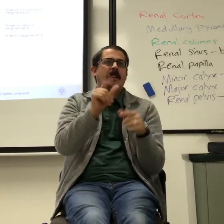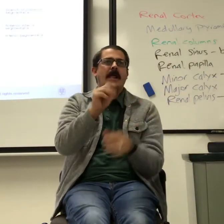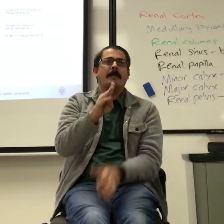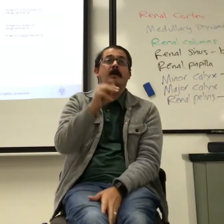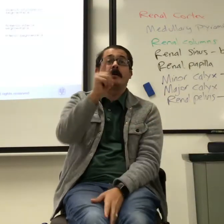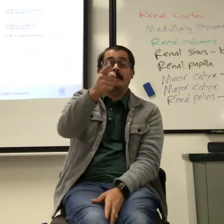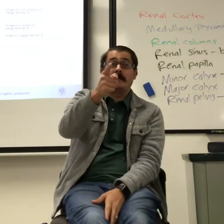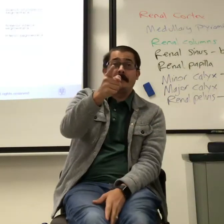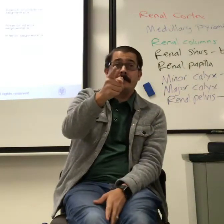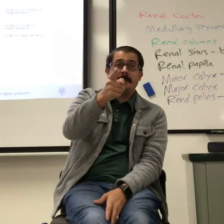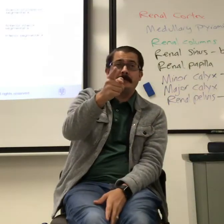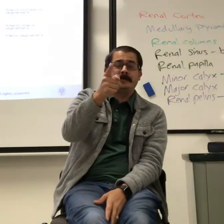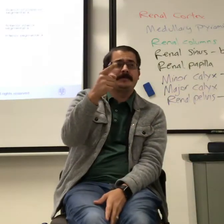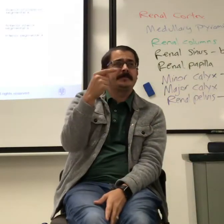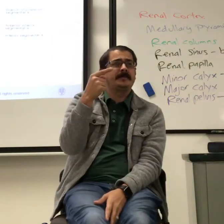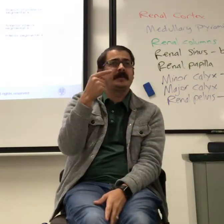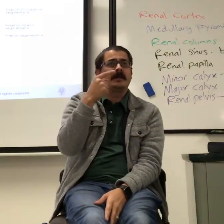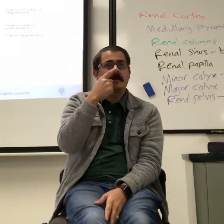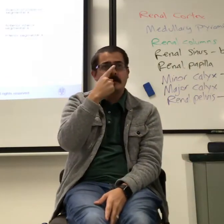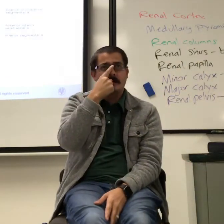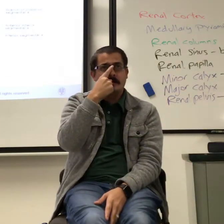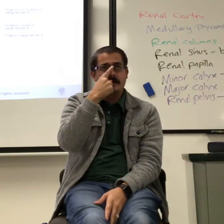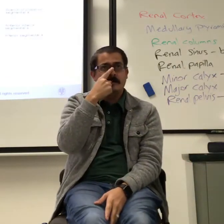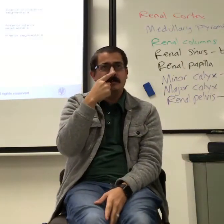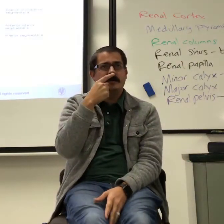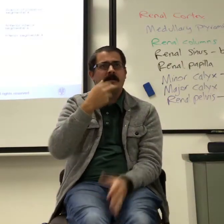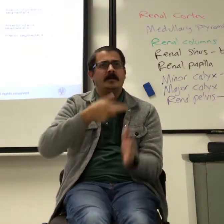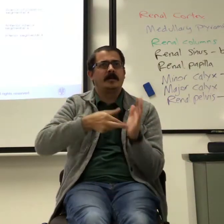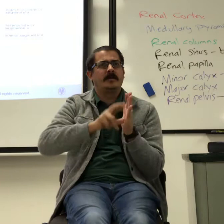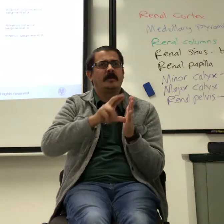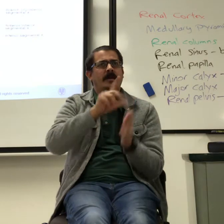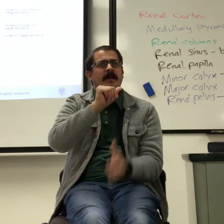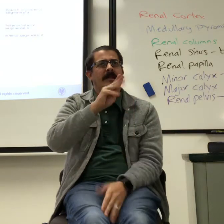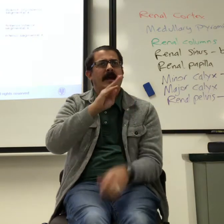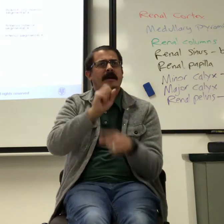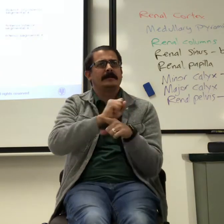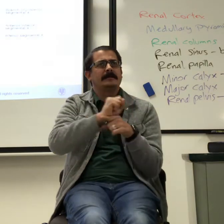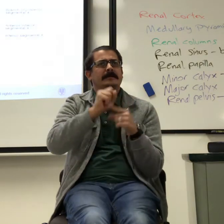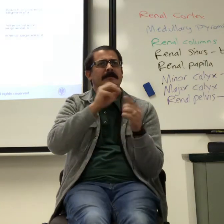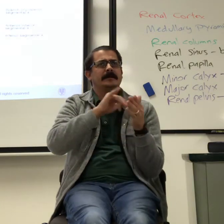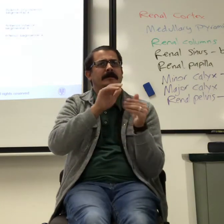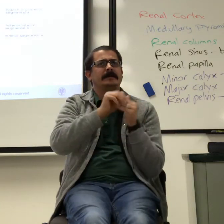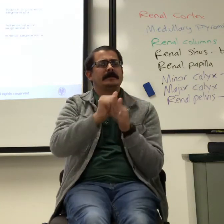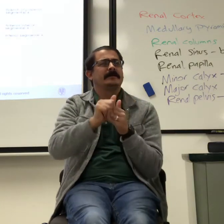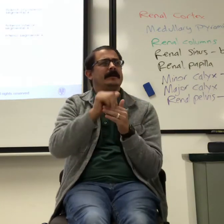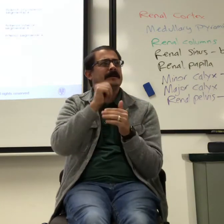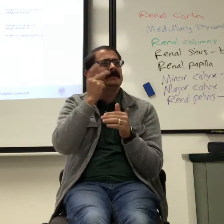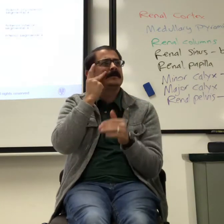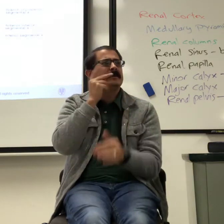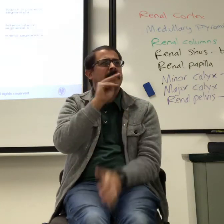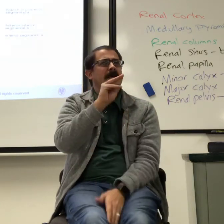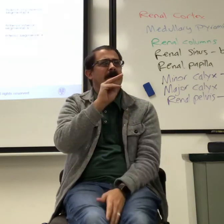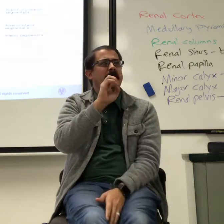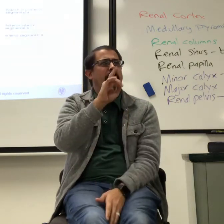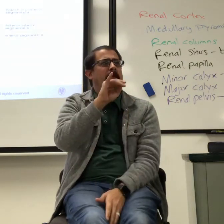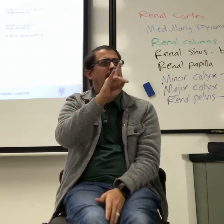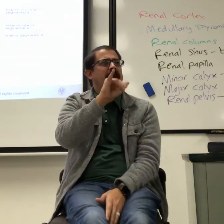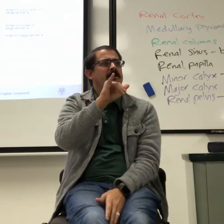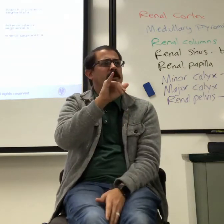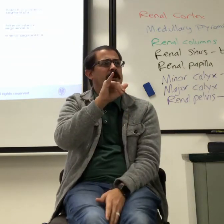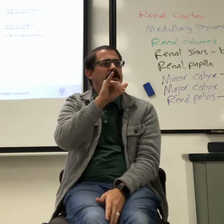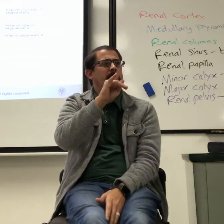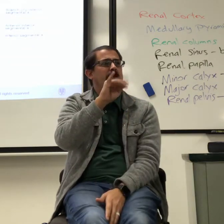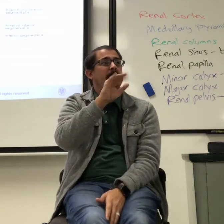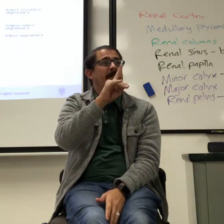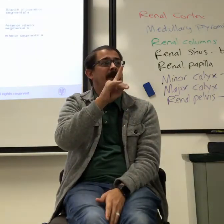Juan. Yeah. I went over your lab practical study guide and I didn't see the medullary pyramids. Would it be called something else?